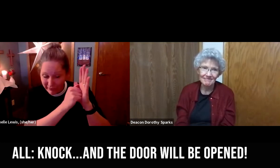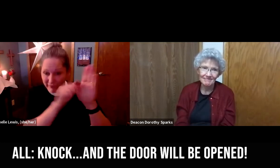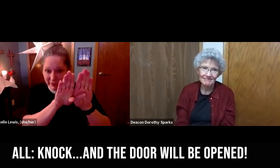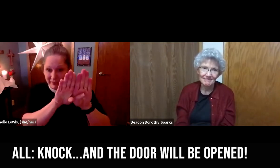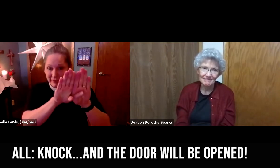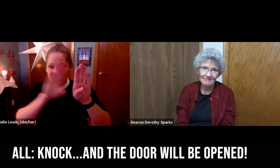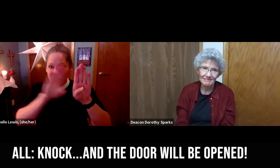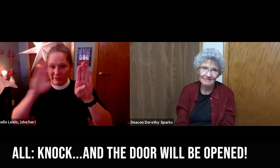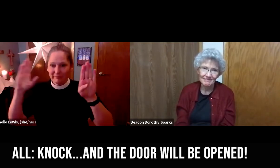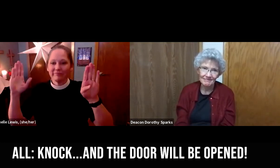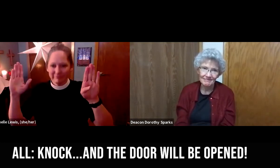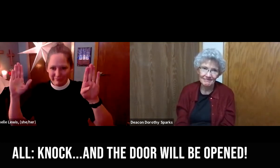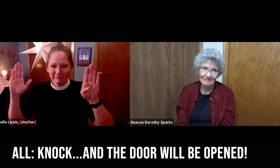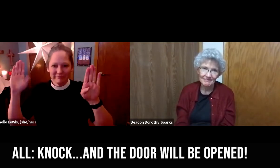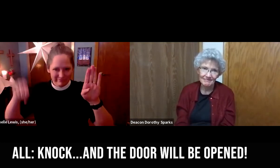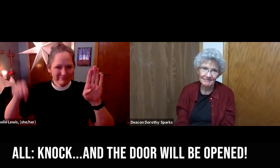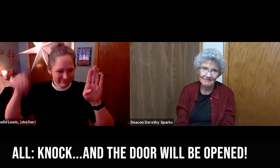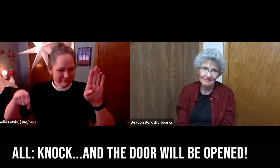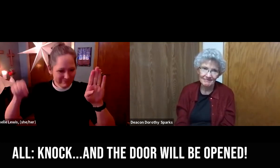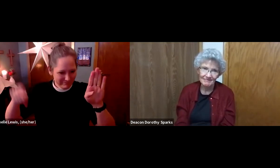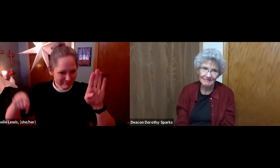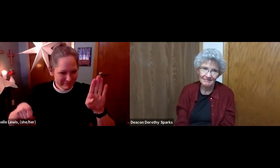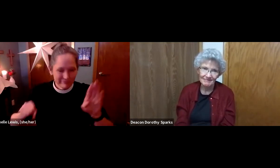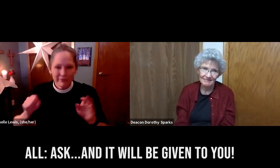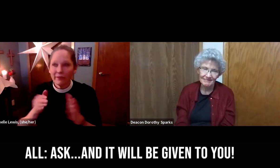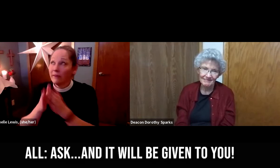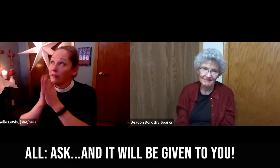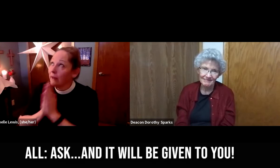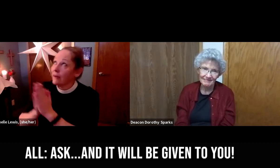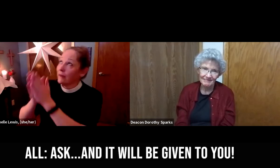Knock, and the door will be opened.